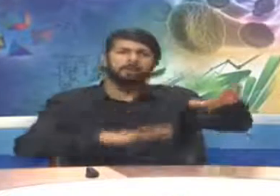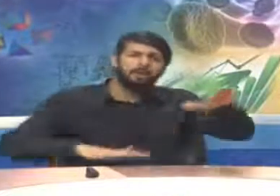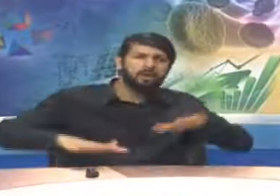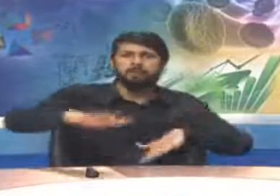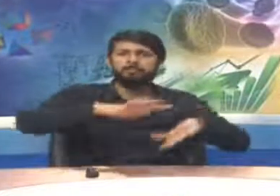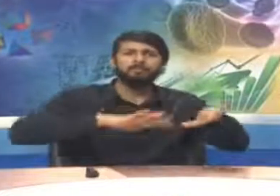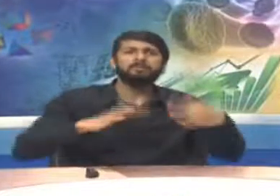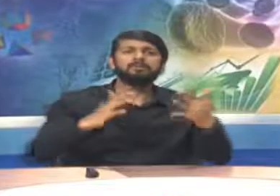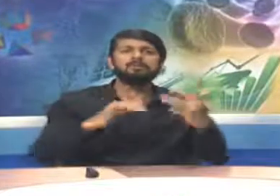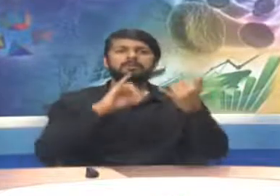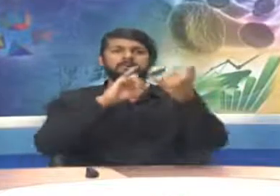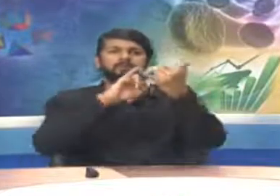against materialism,